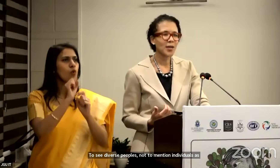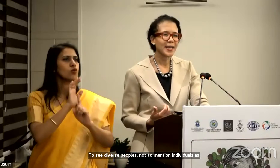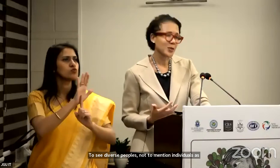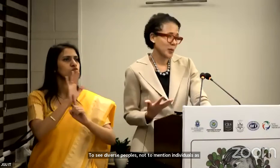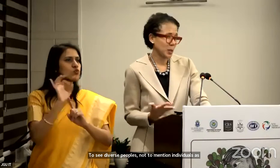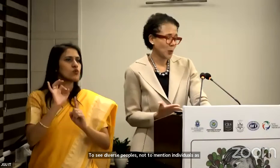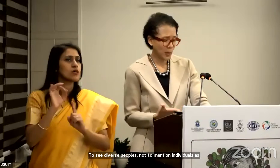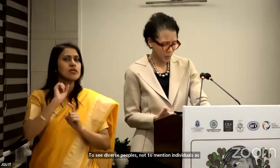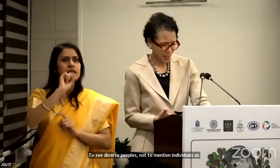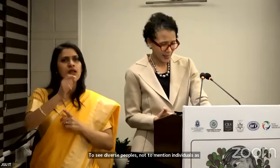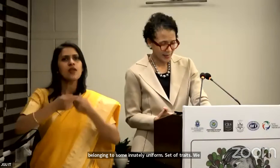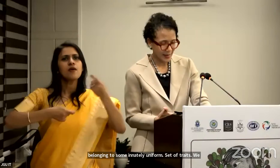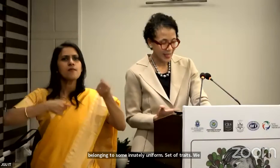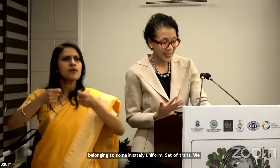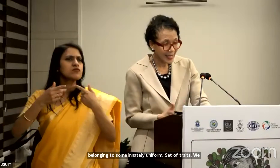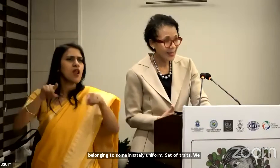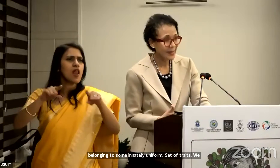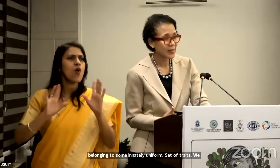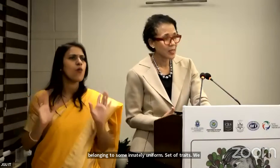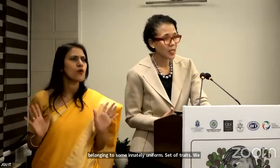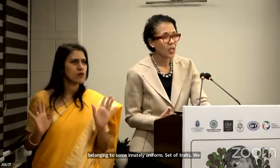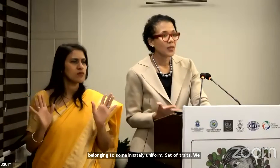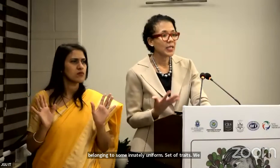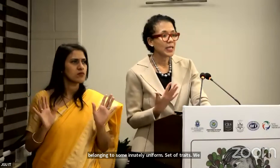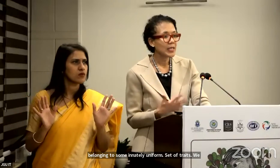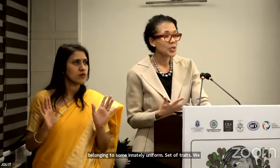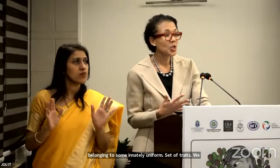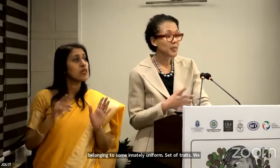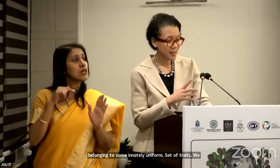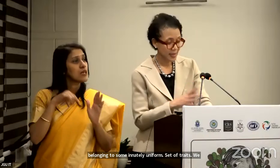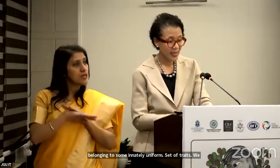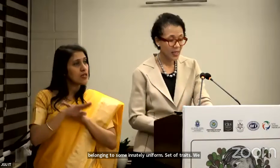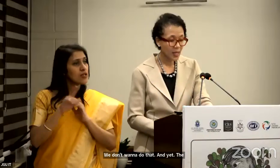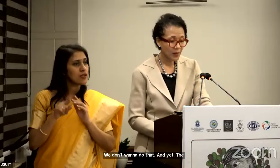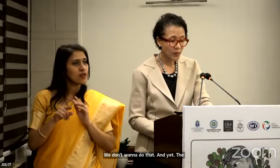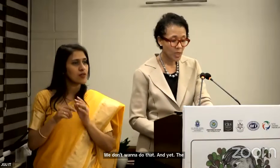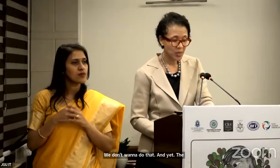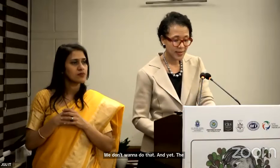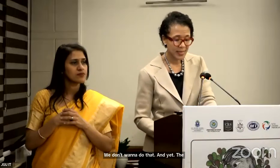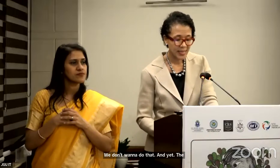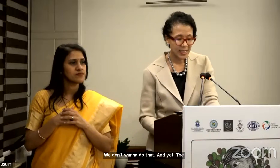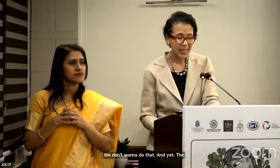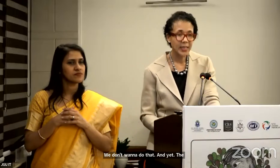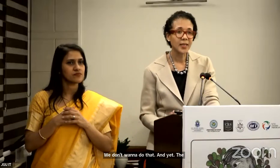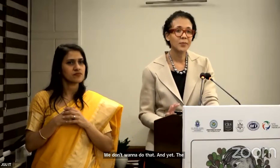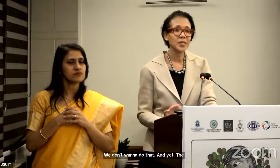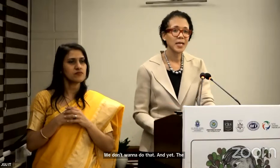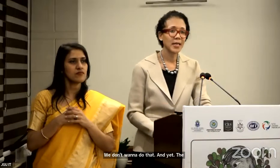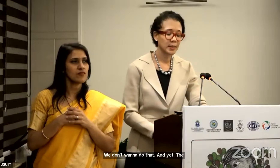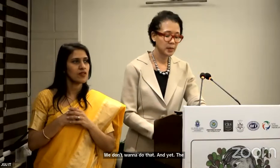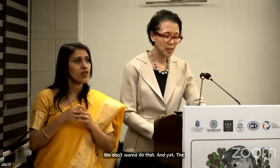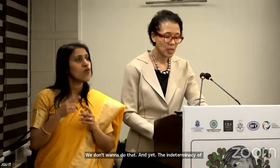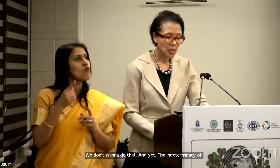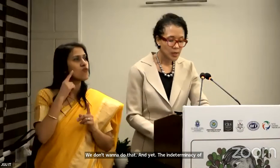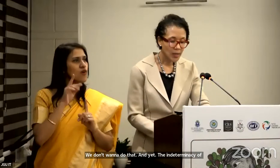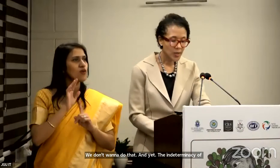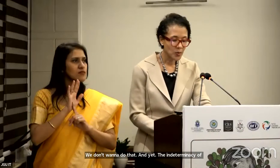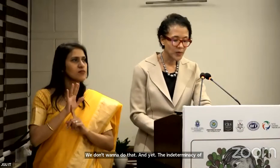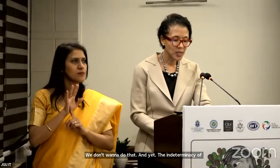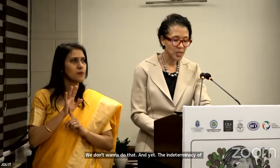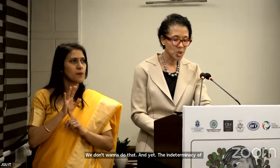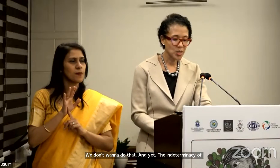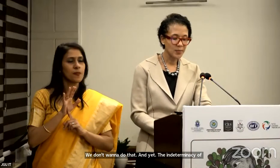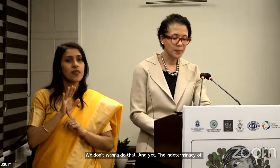of traits. We don't want to do that. And yet, the indeterminacy of racialized identity can be taken not